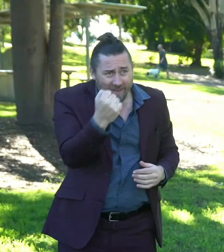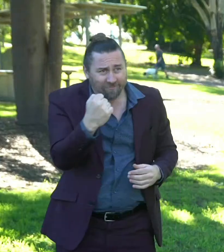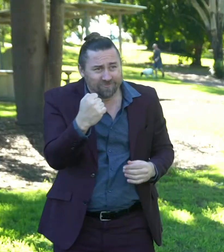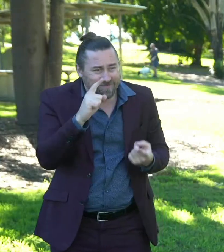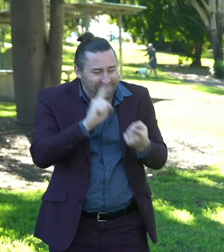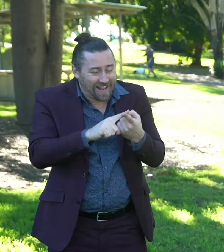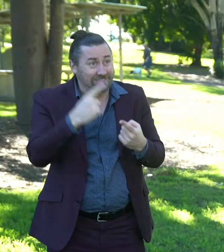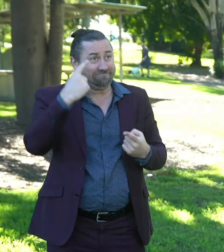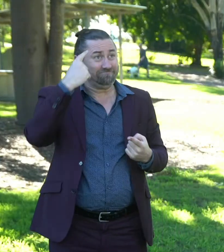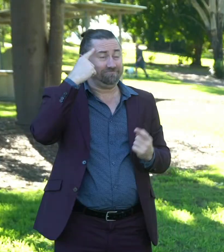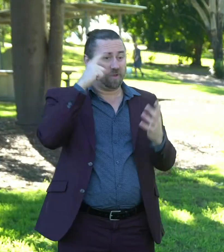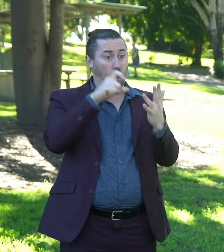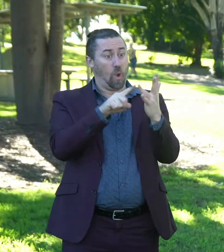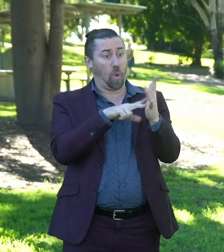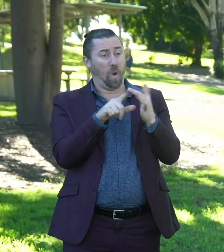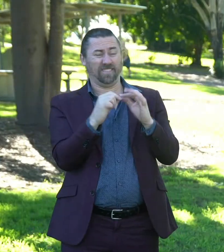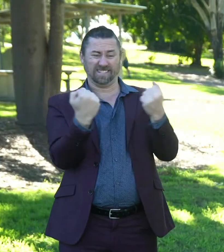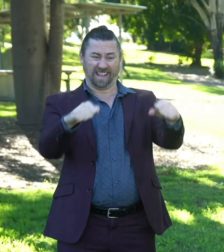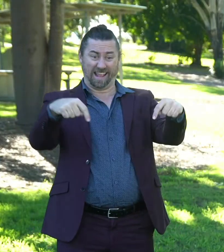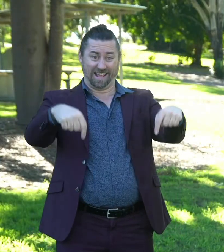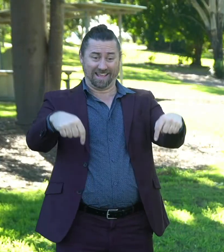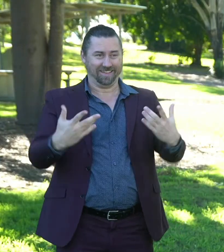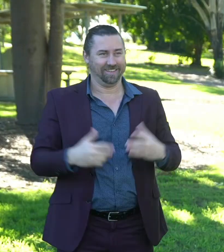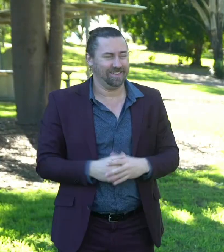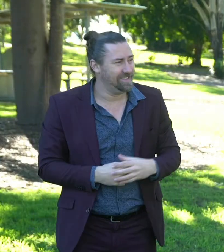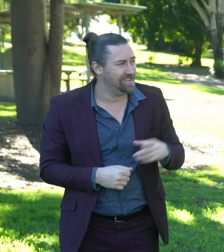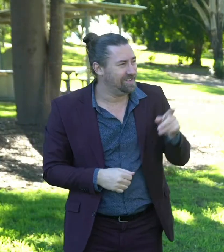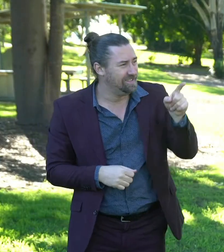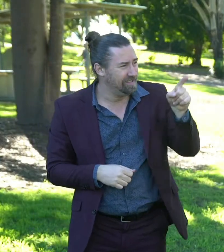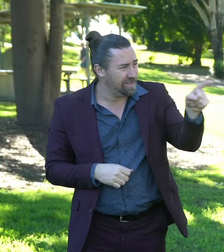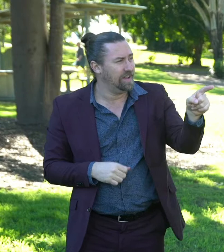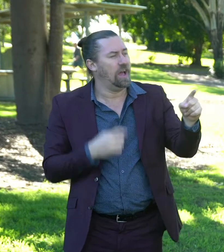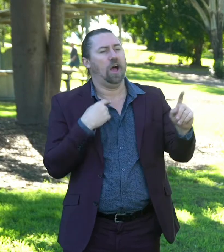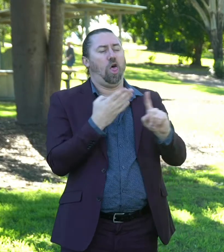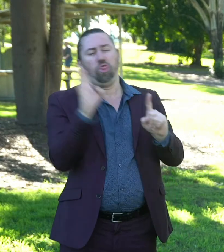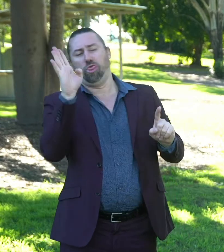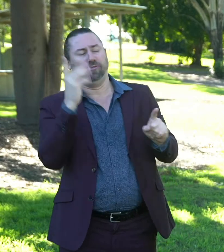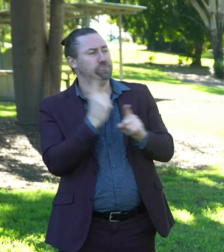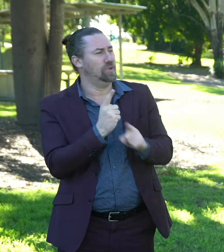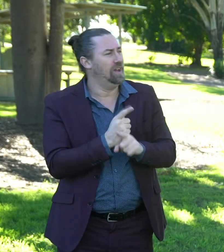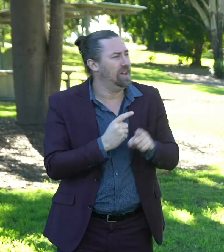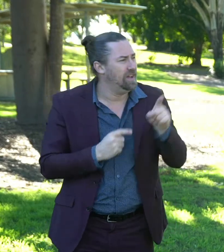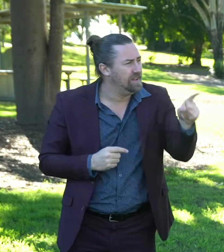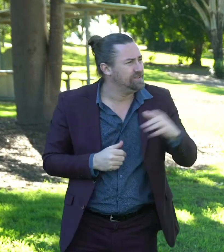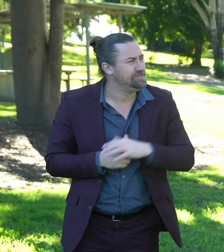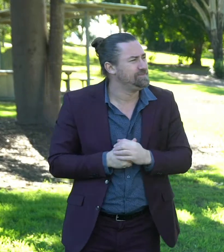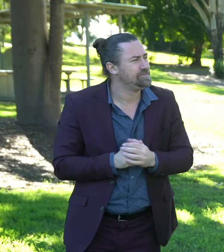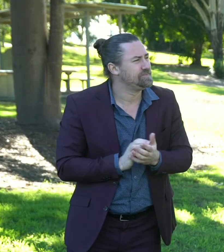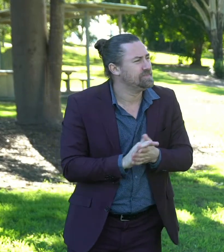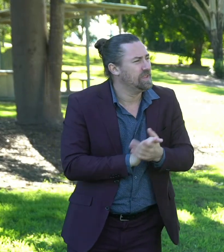advice that Dr. Young is giving people. Premier, a bit of a change of pace. What's your reaction on